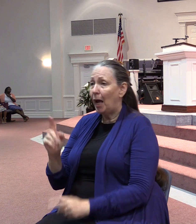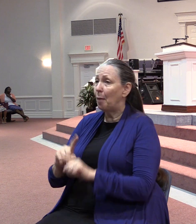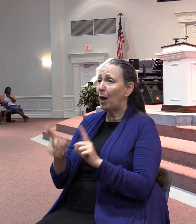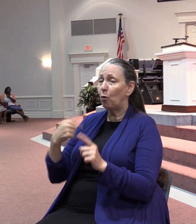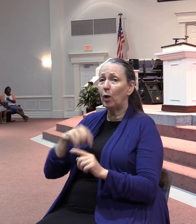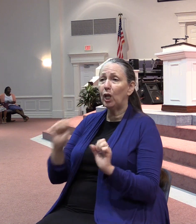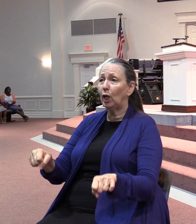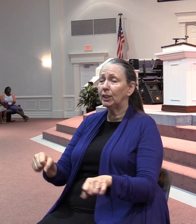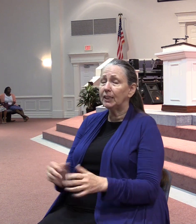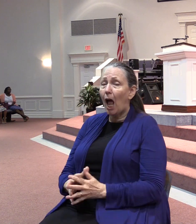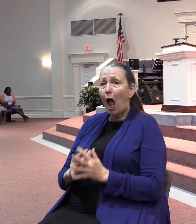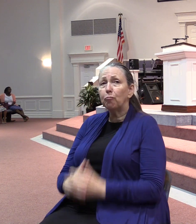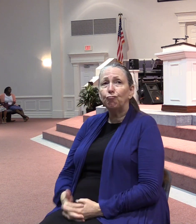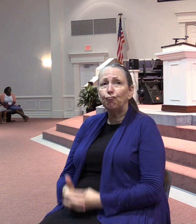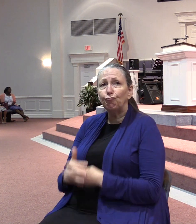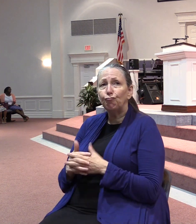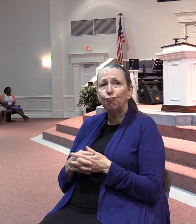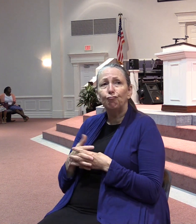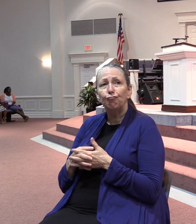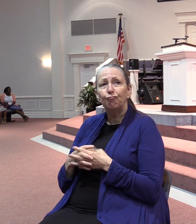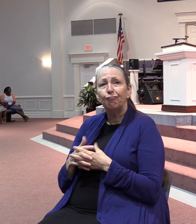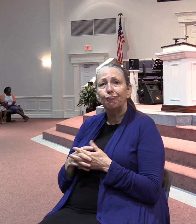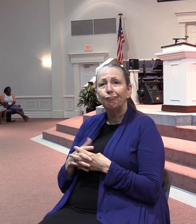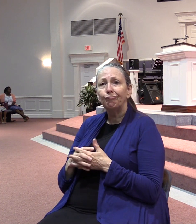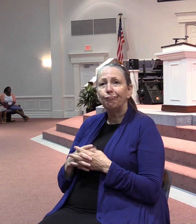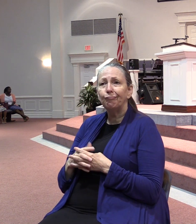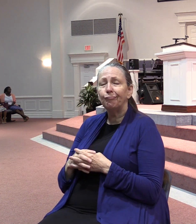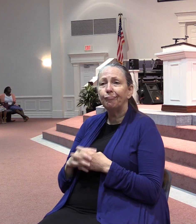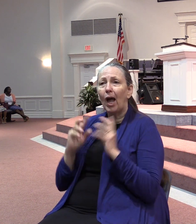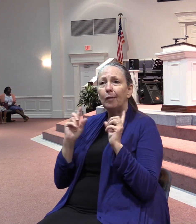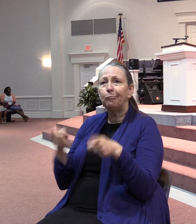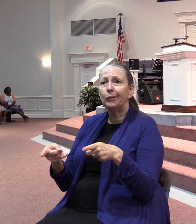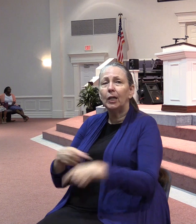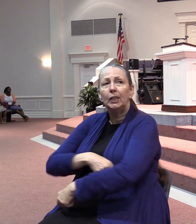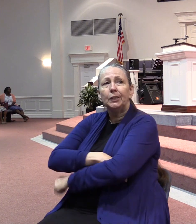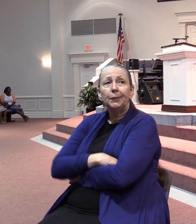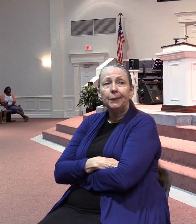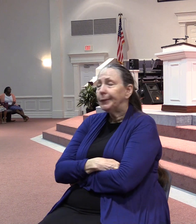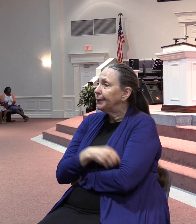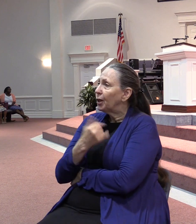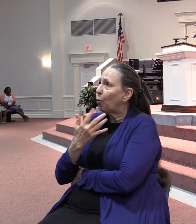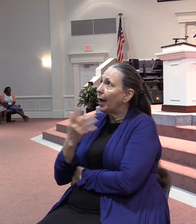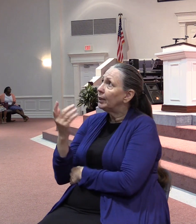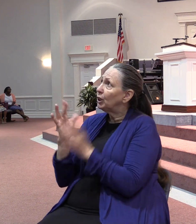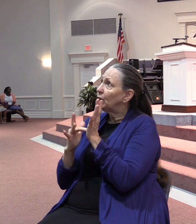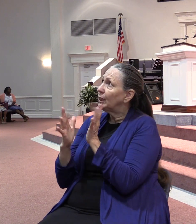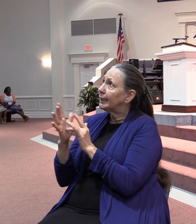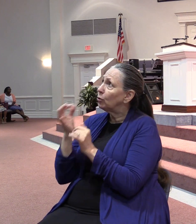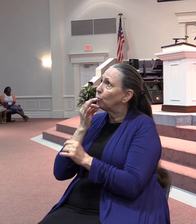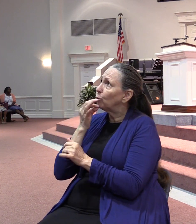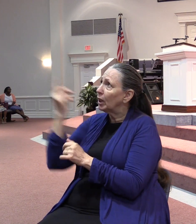arms and twiddle our thumbs and sit back and put our legs up and wait on the coming of the